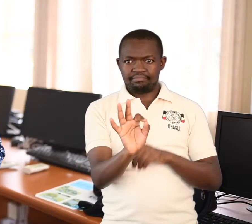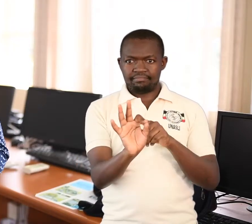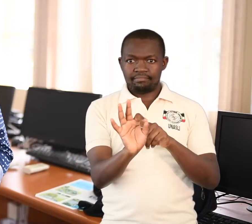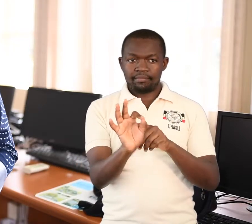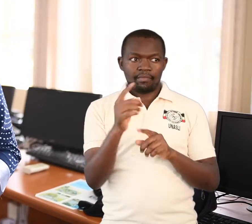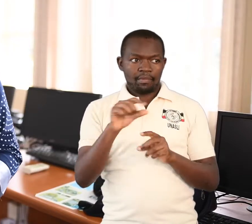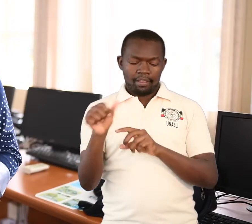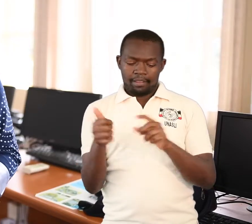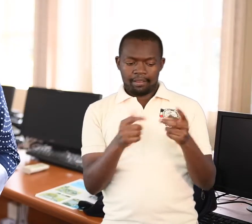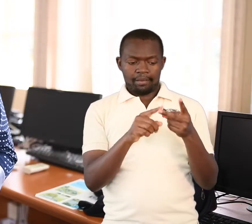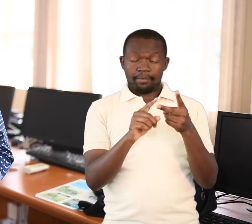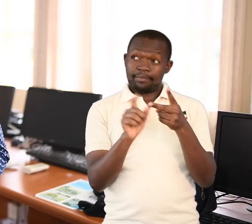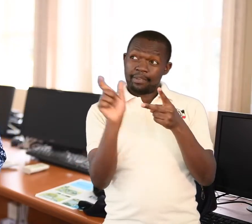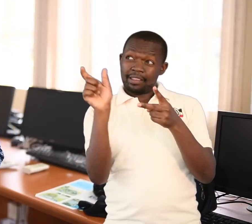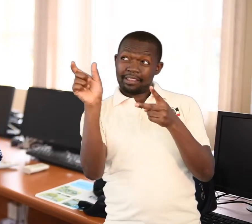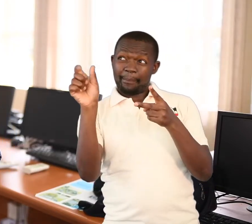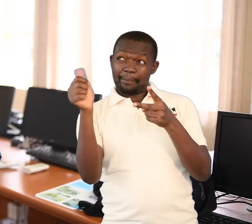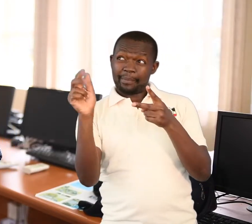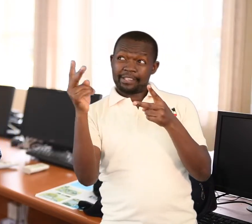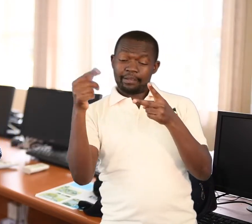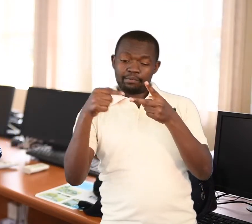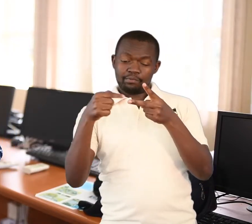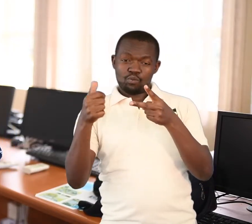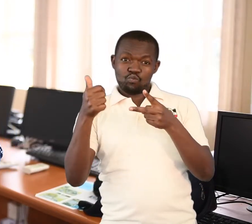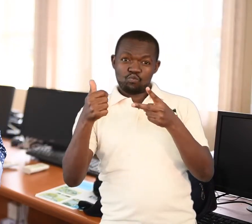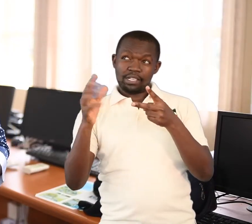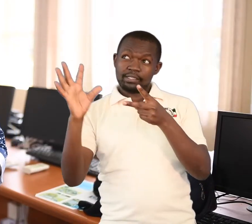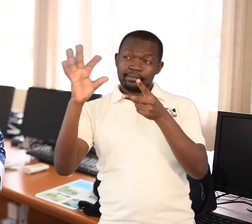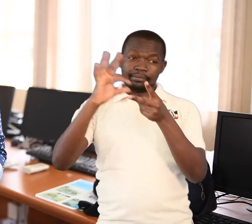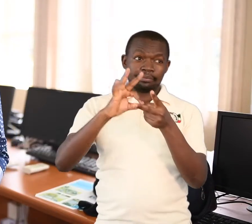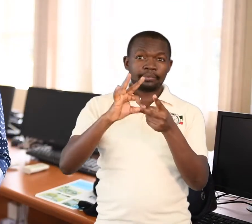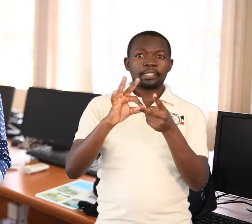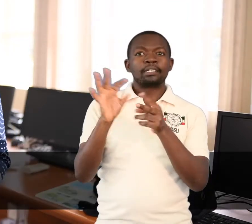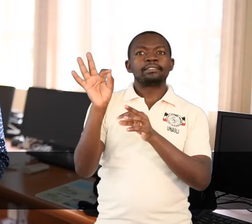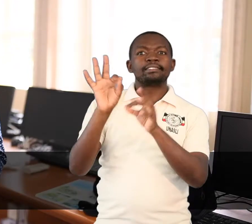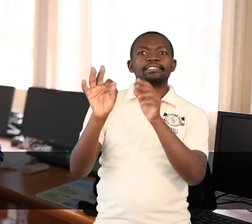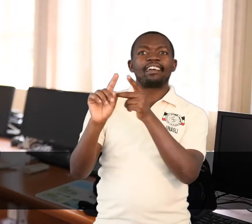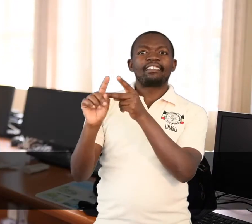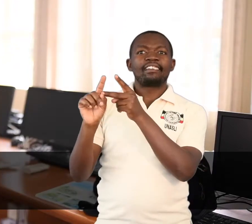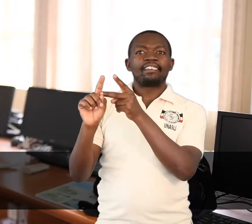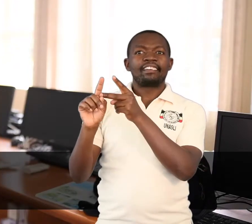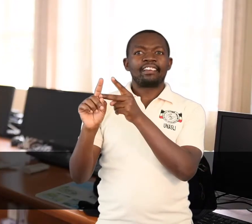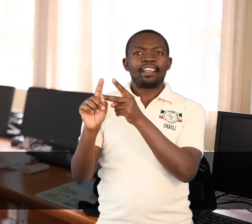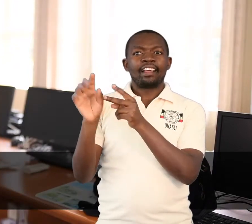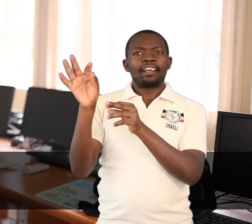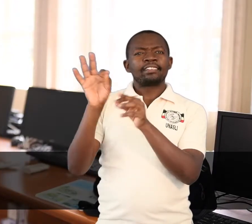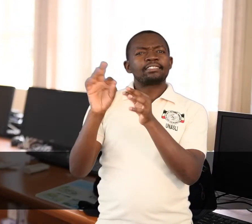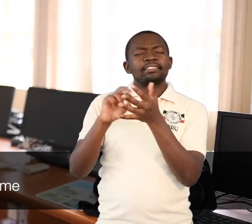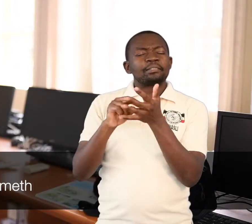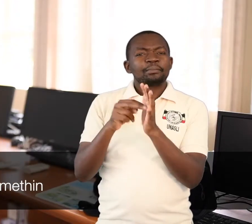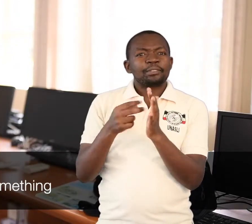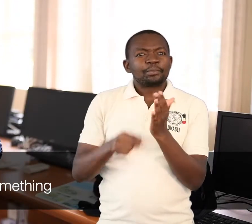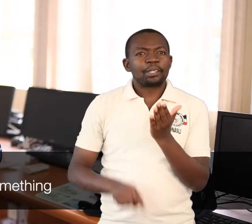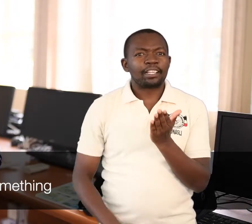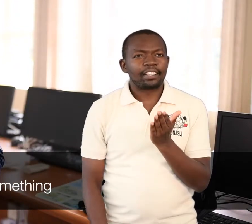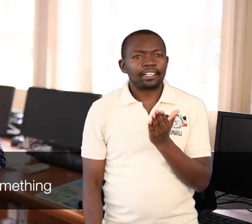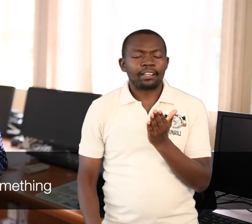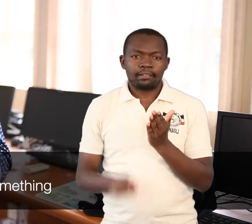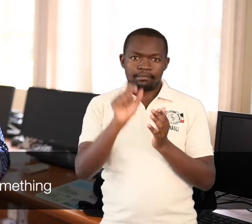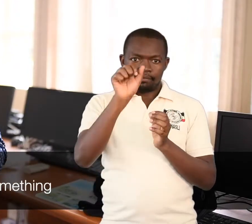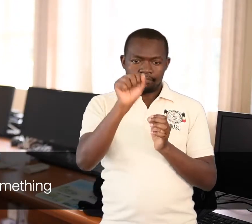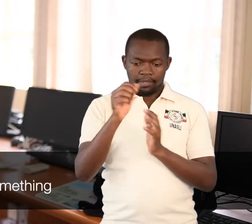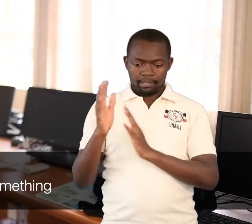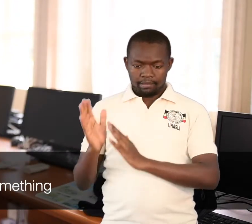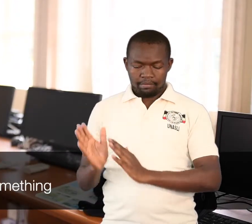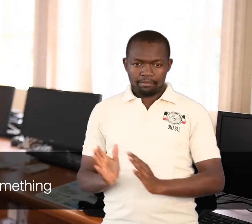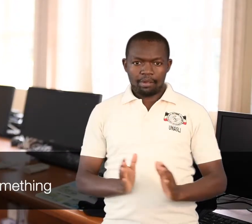at the other term. The other term is design. It refers to plan to